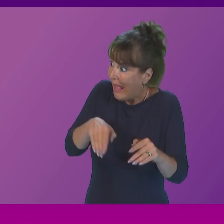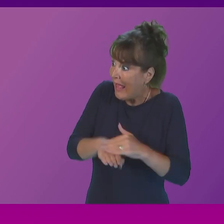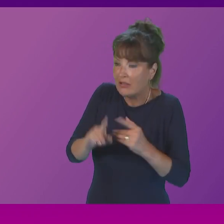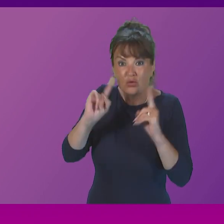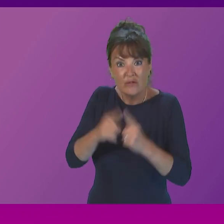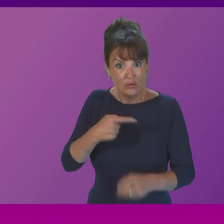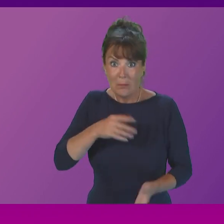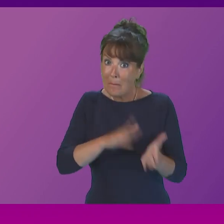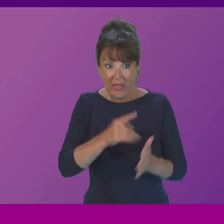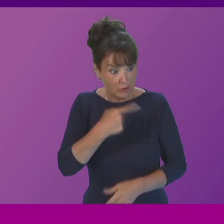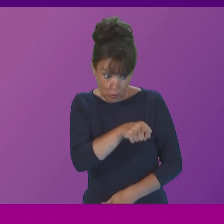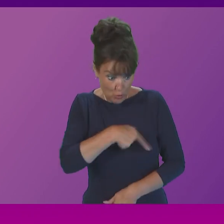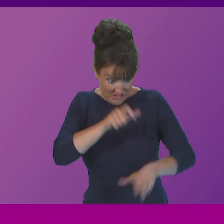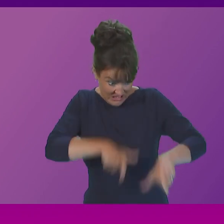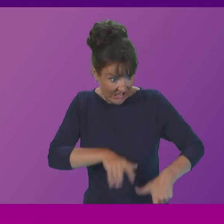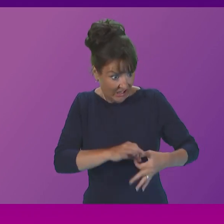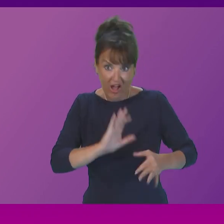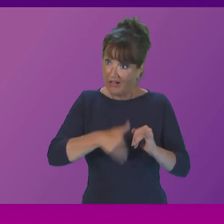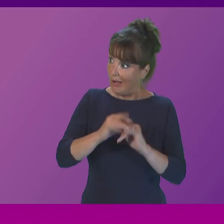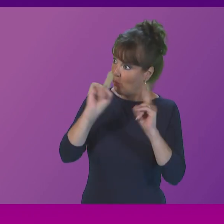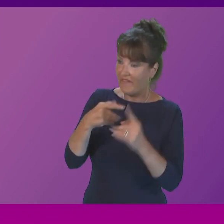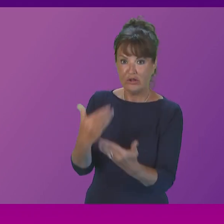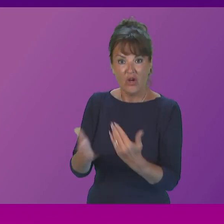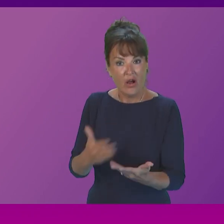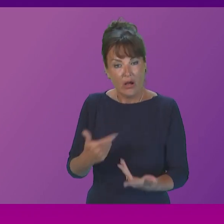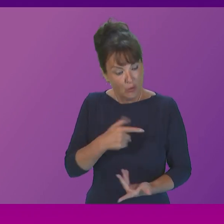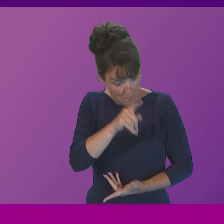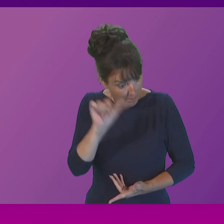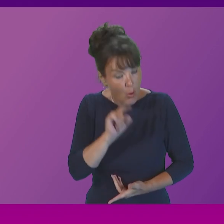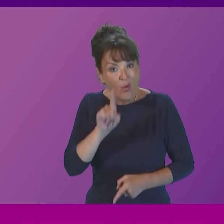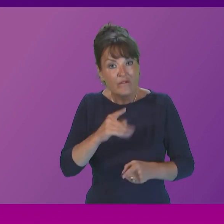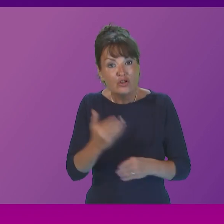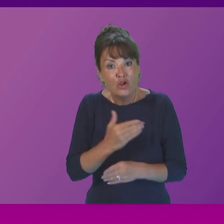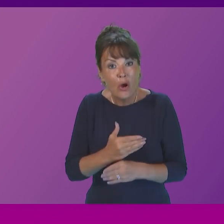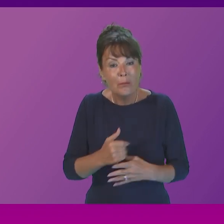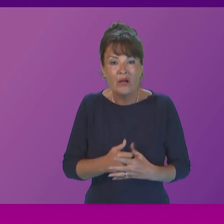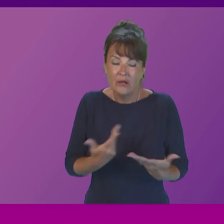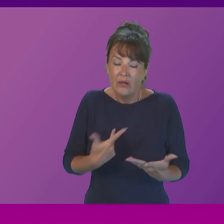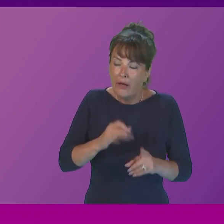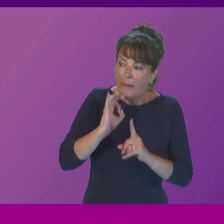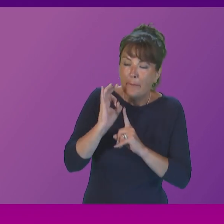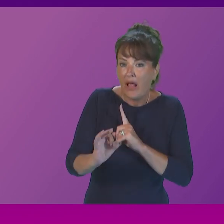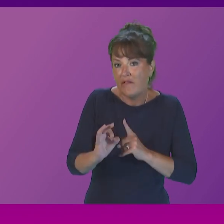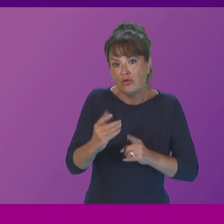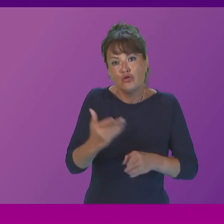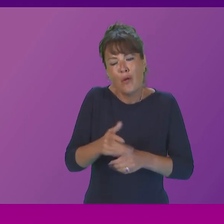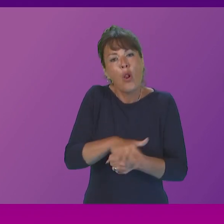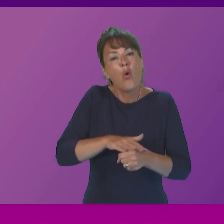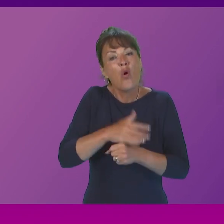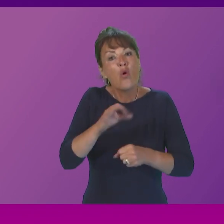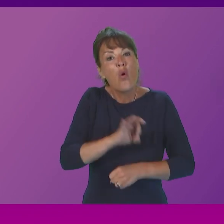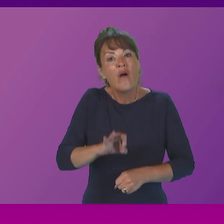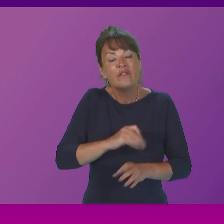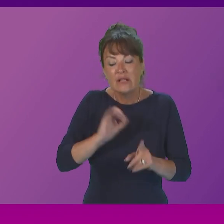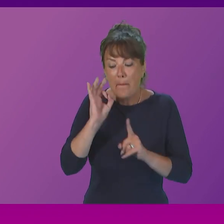job or you go back to school. So I tried to apply for a job in a local office, and they said, well, the job's no longer